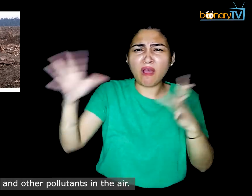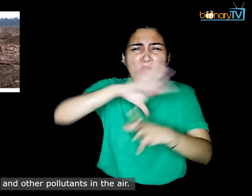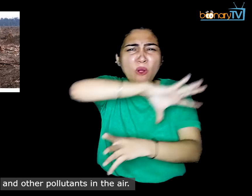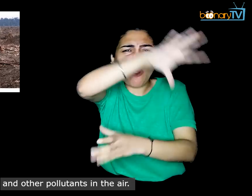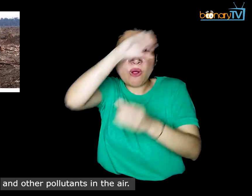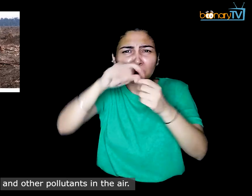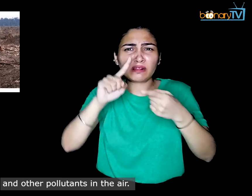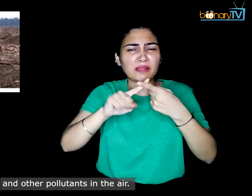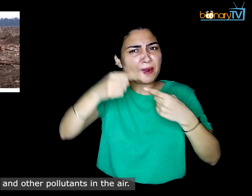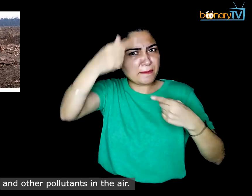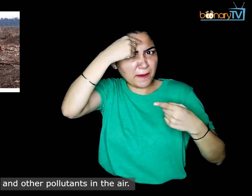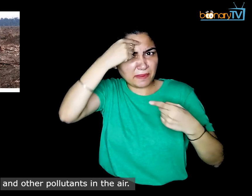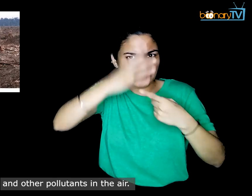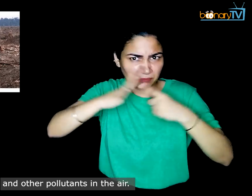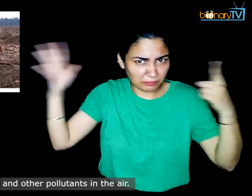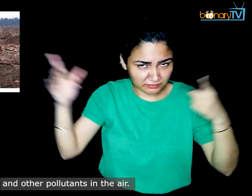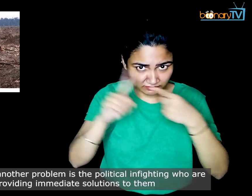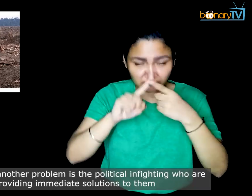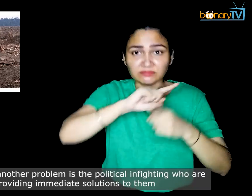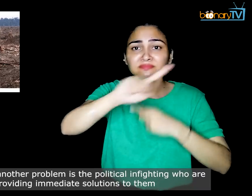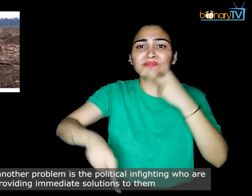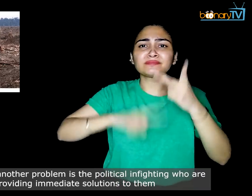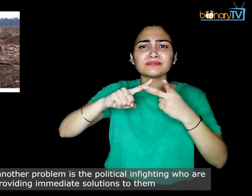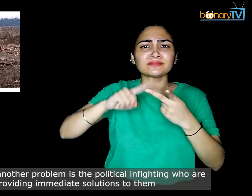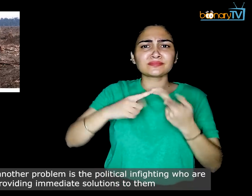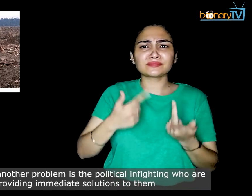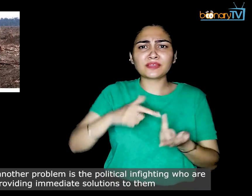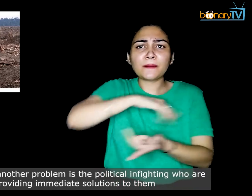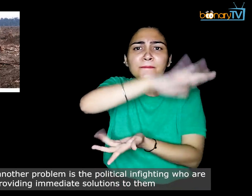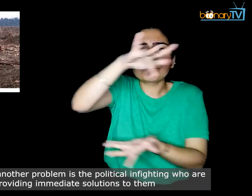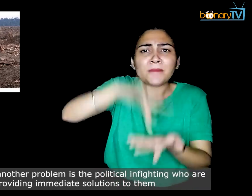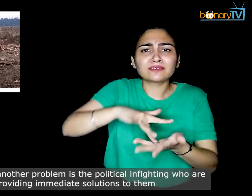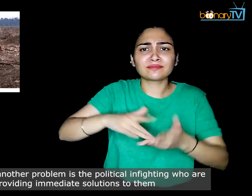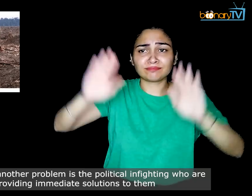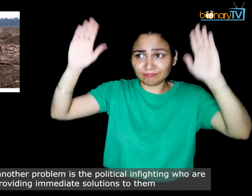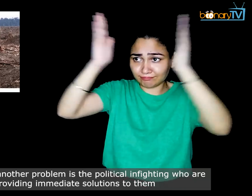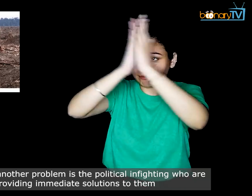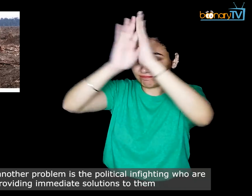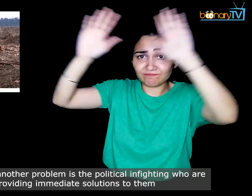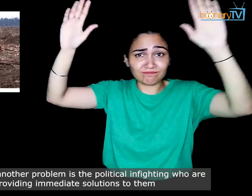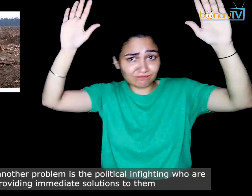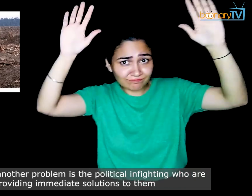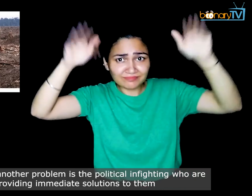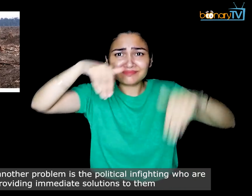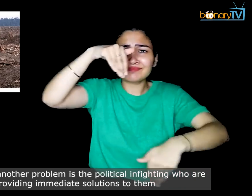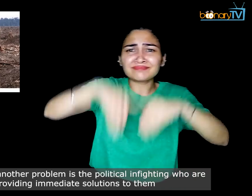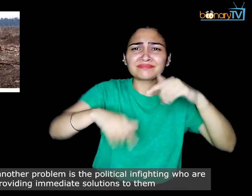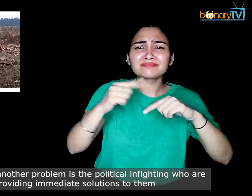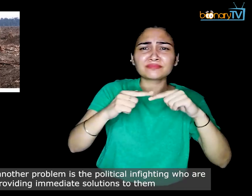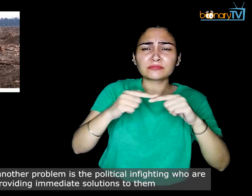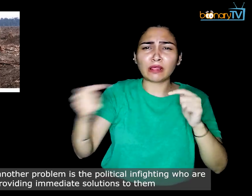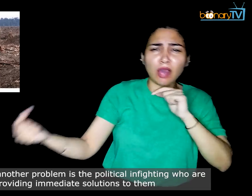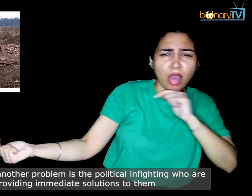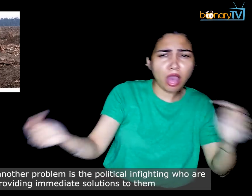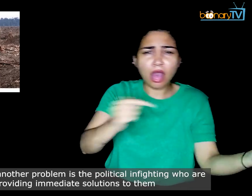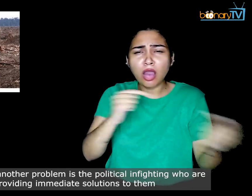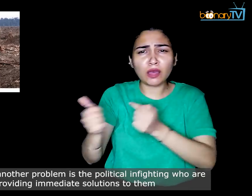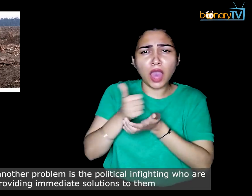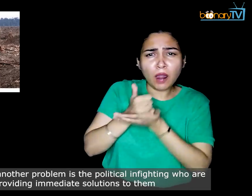other pollutants in the air. Other than this, another problem is the political infighting, who